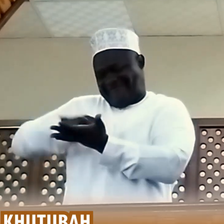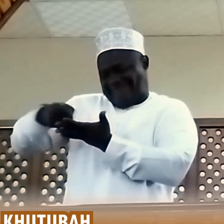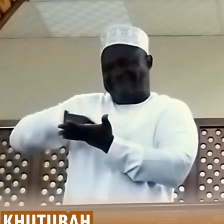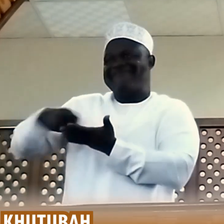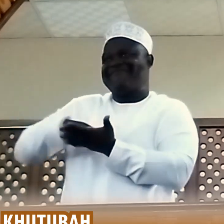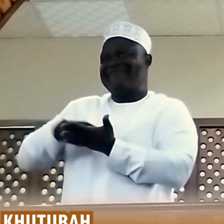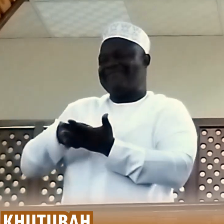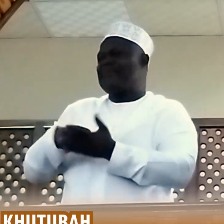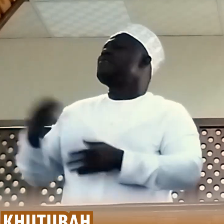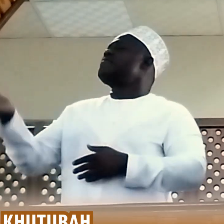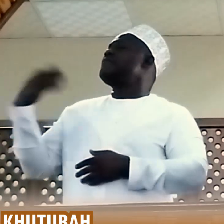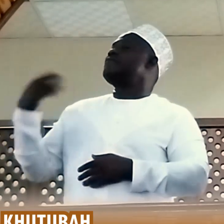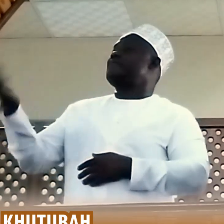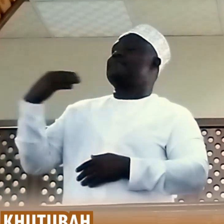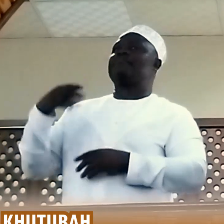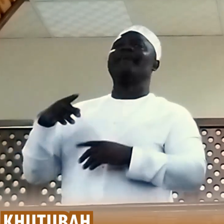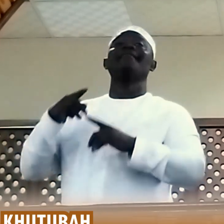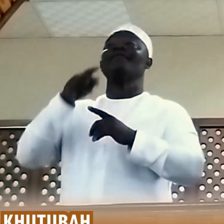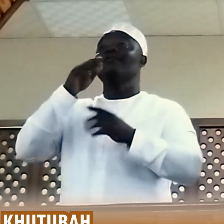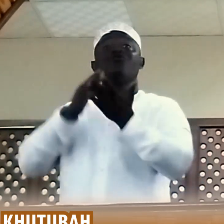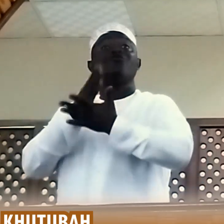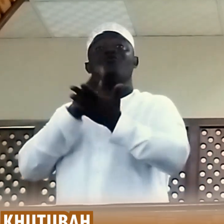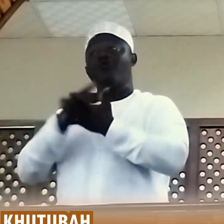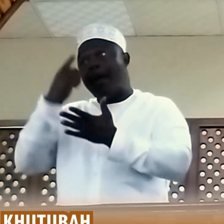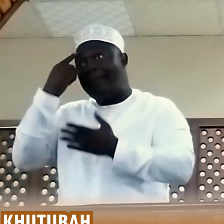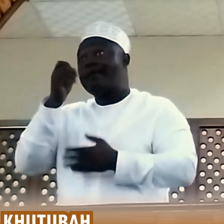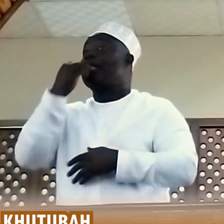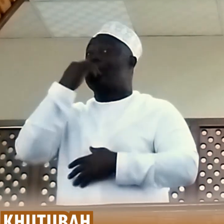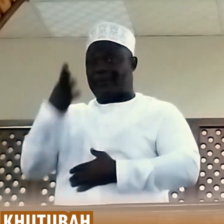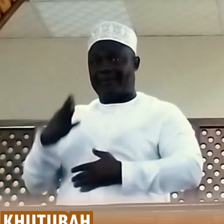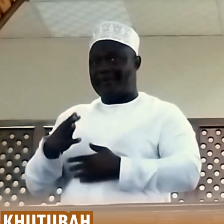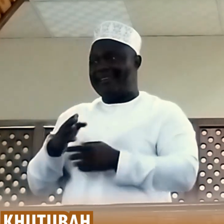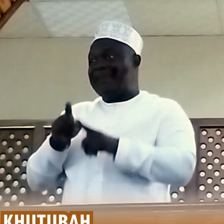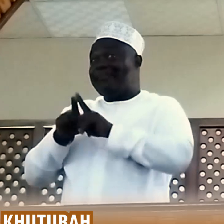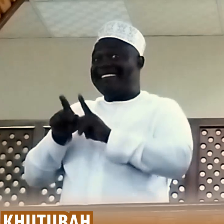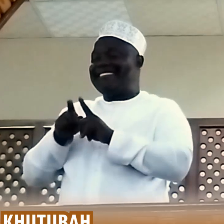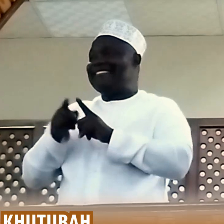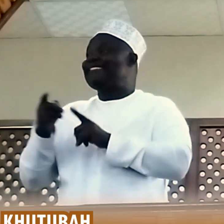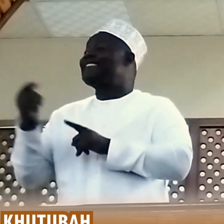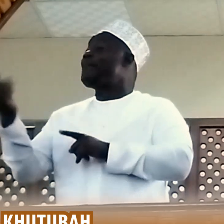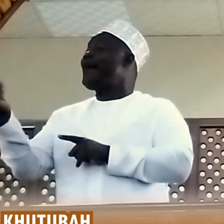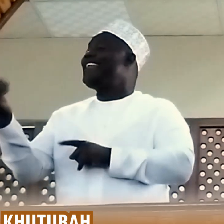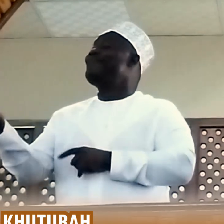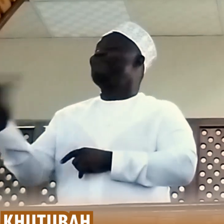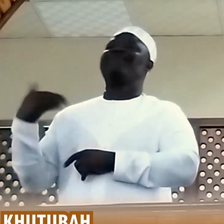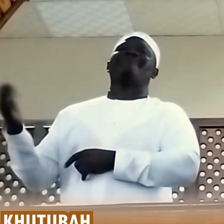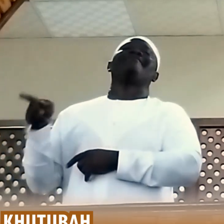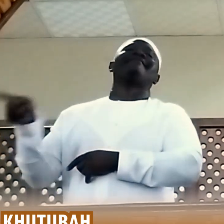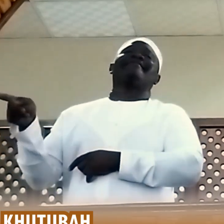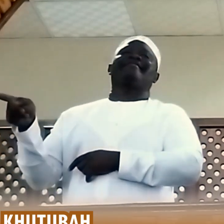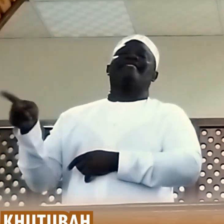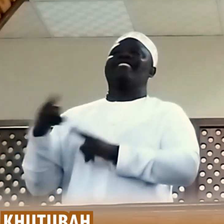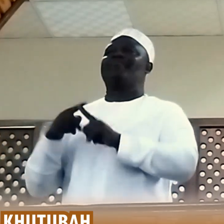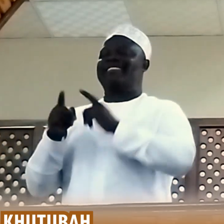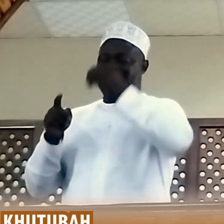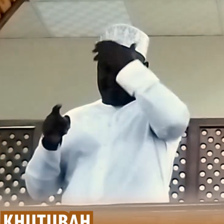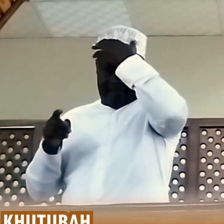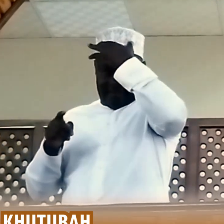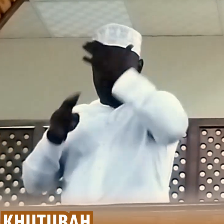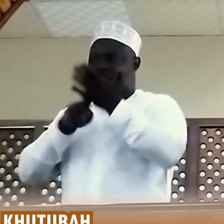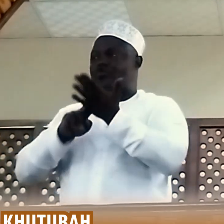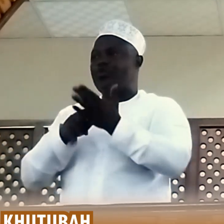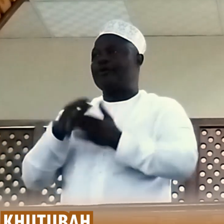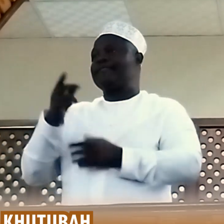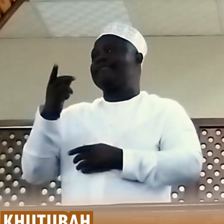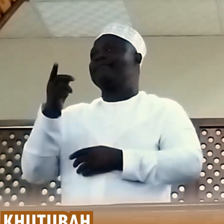okusayiningira agiyita peeni paka naye era agijje ku kifaananyi ekiga nti amusabyeyo akantu ng'enguzi naye kale